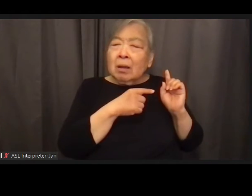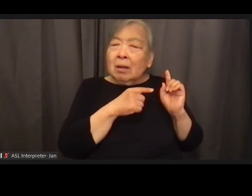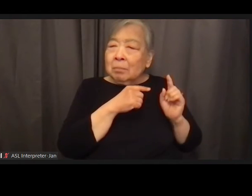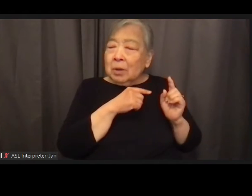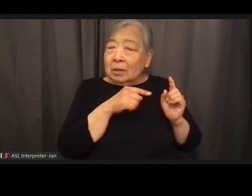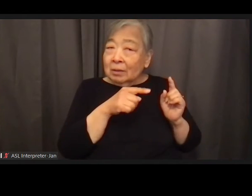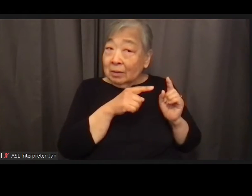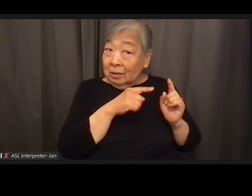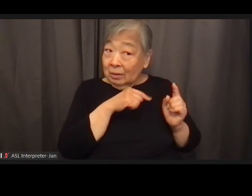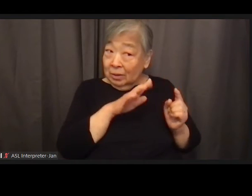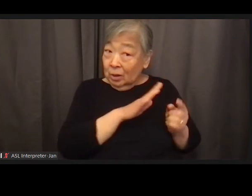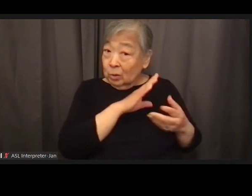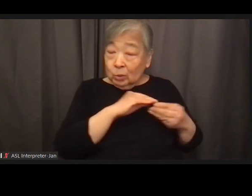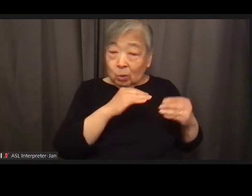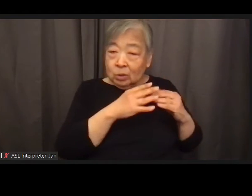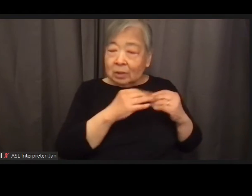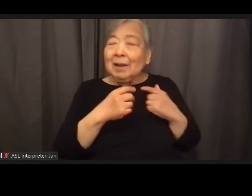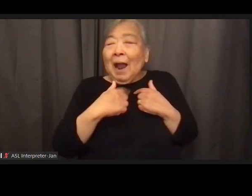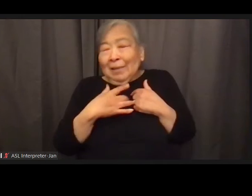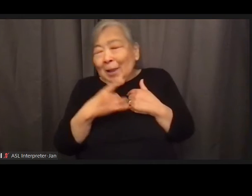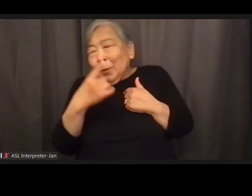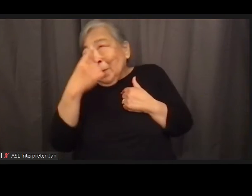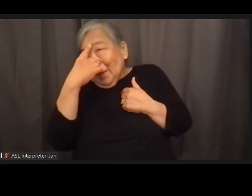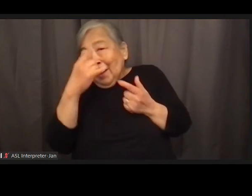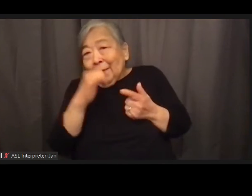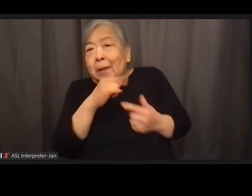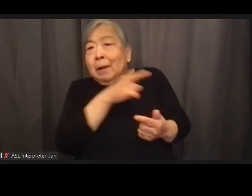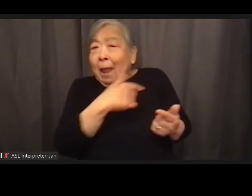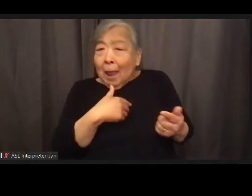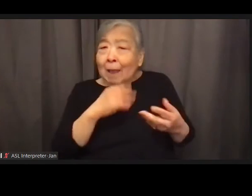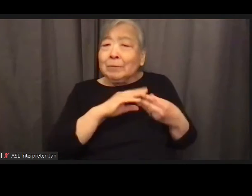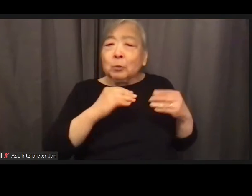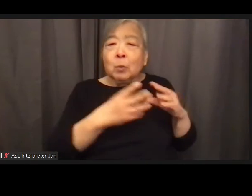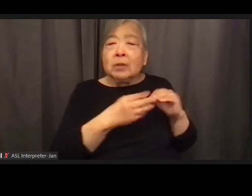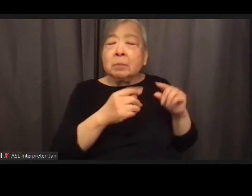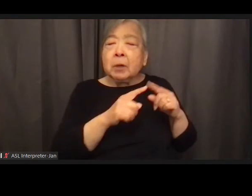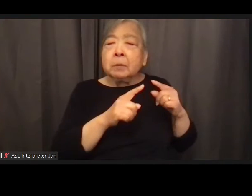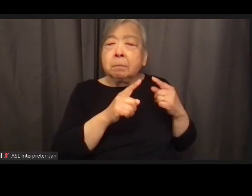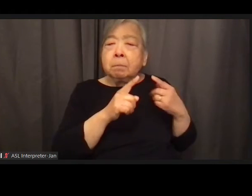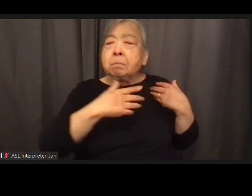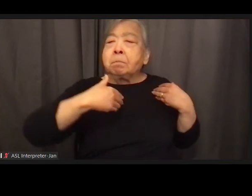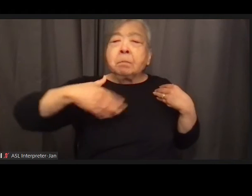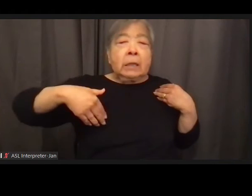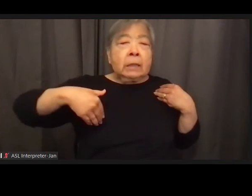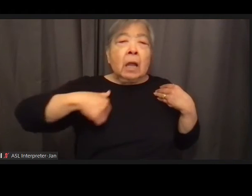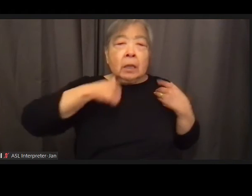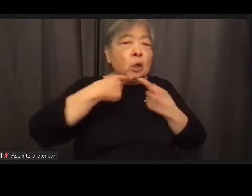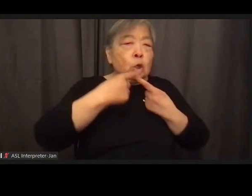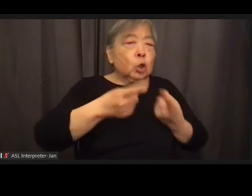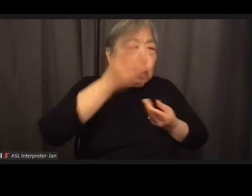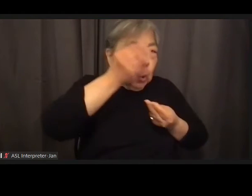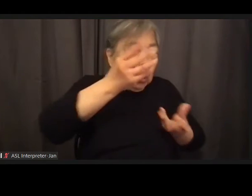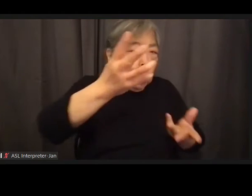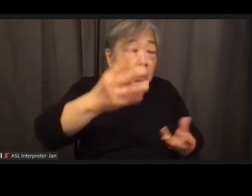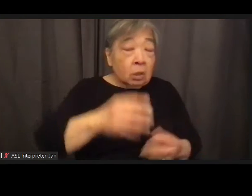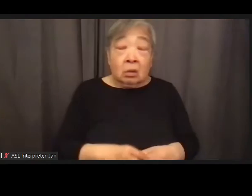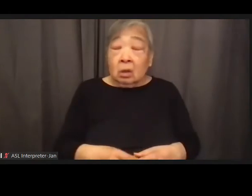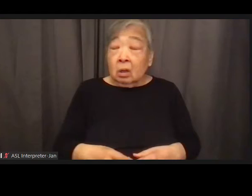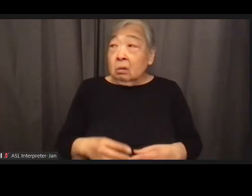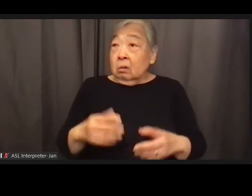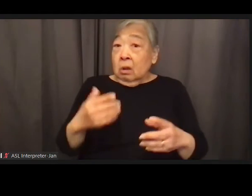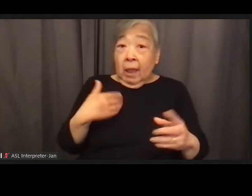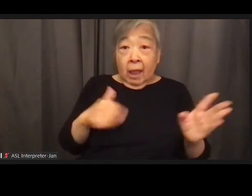yet, is the way I like to think about it. And then we also have filmmakers who have worked in